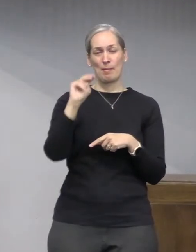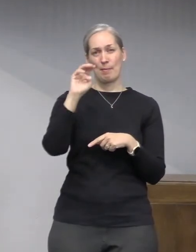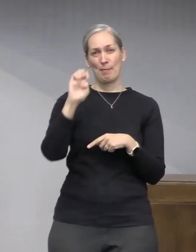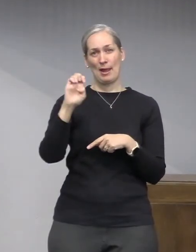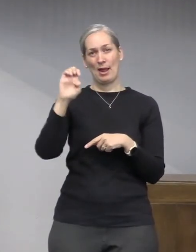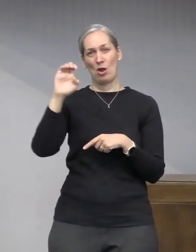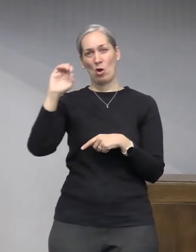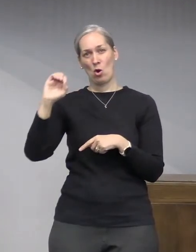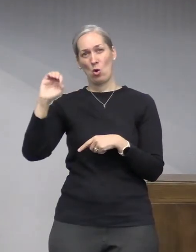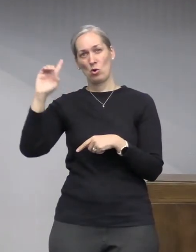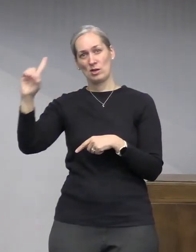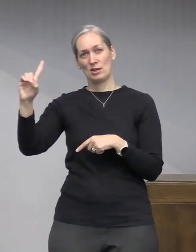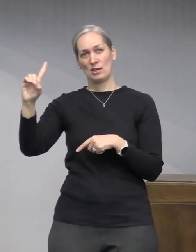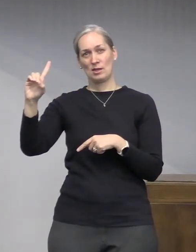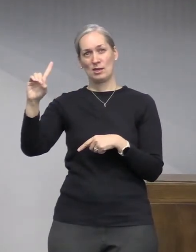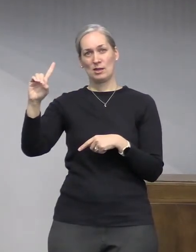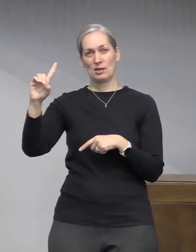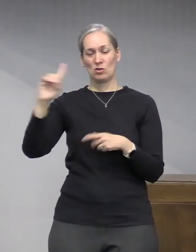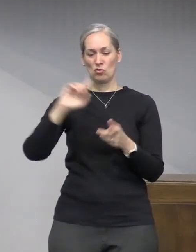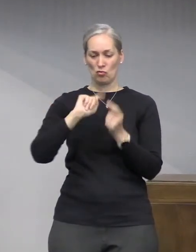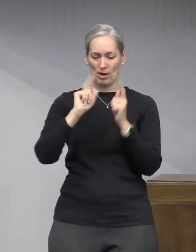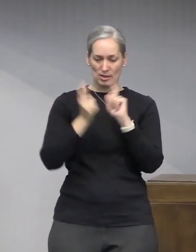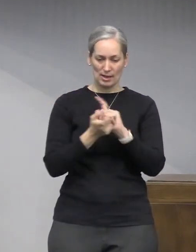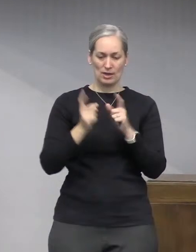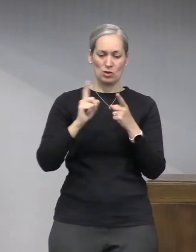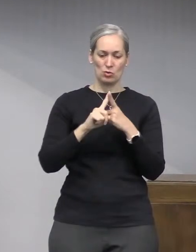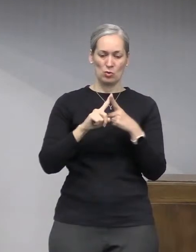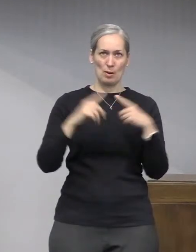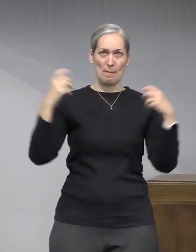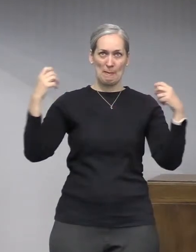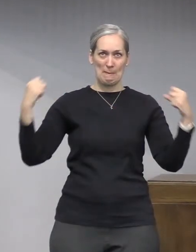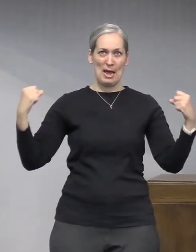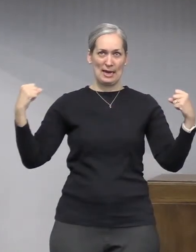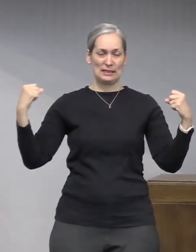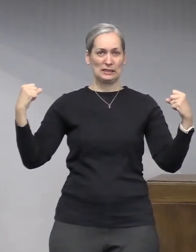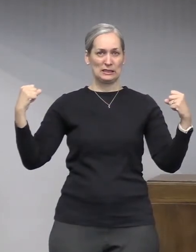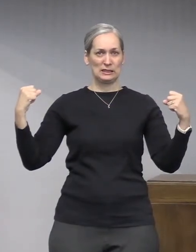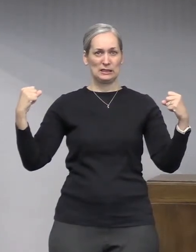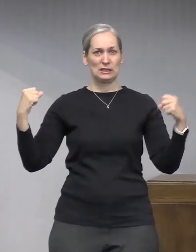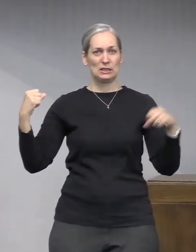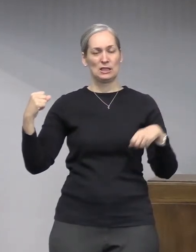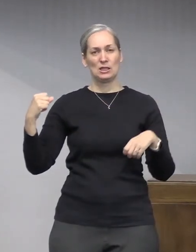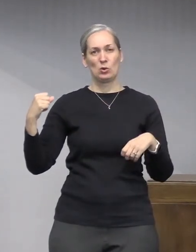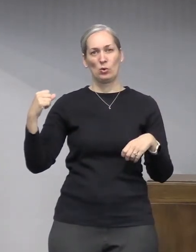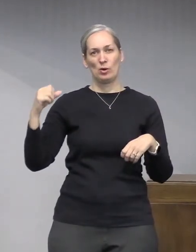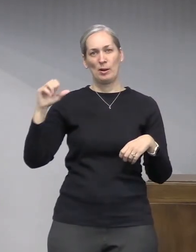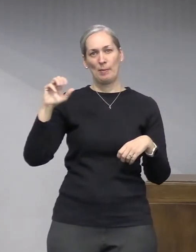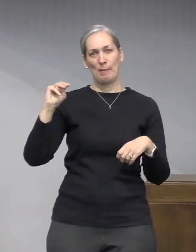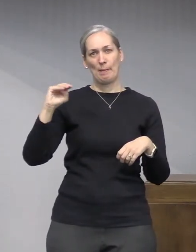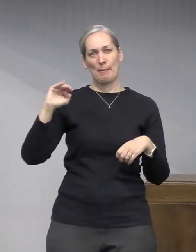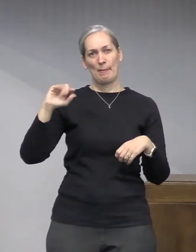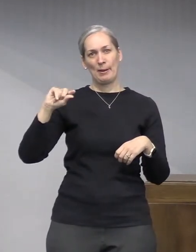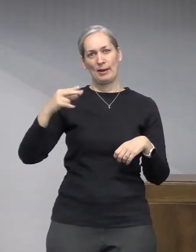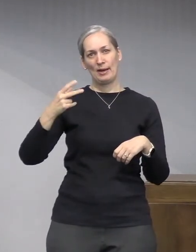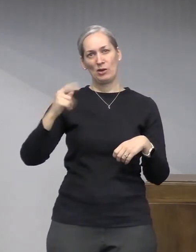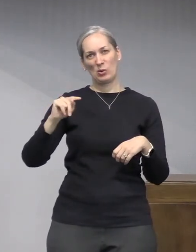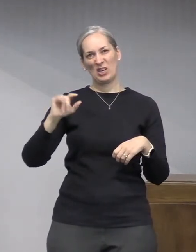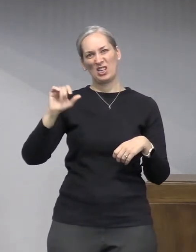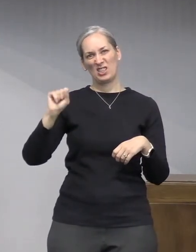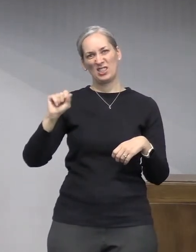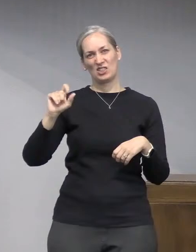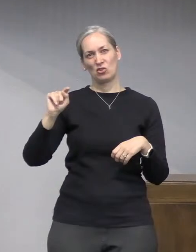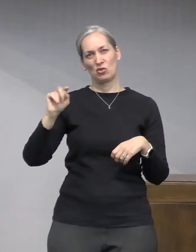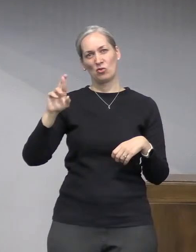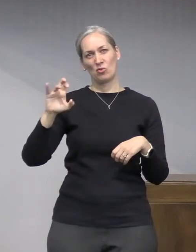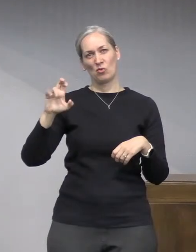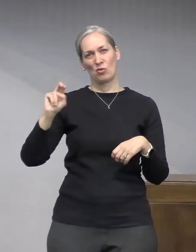is translated either might or strength, depending on your translation. If you've ever went through this